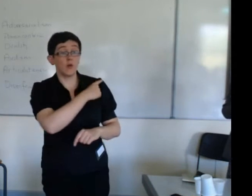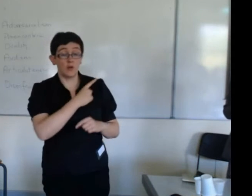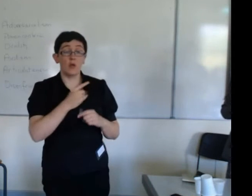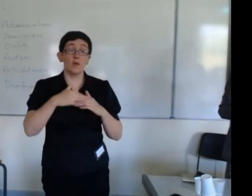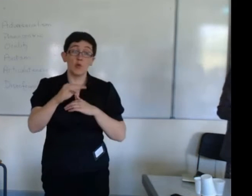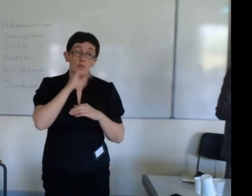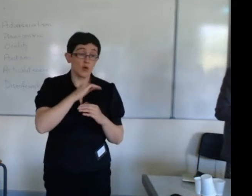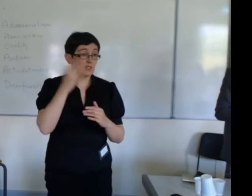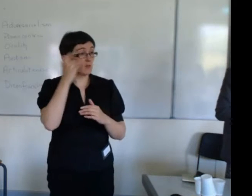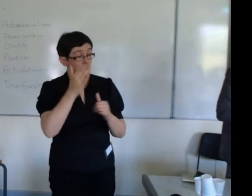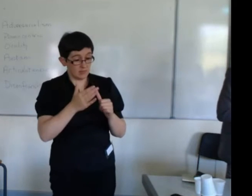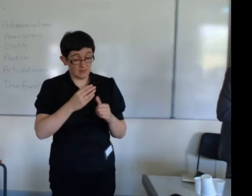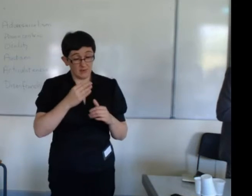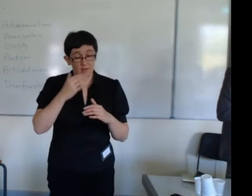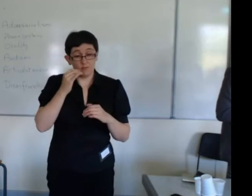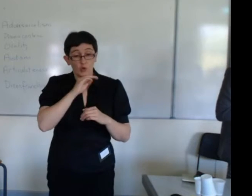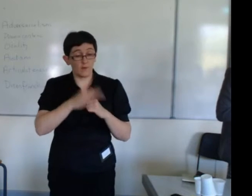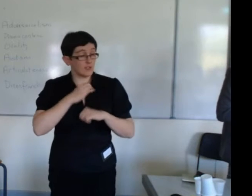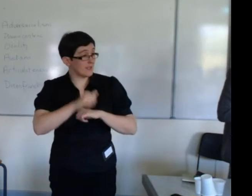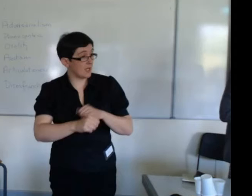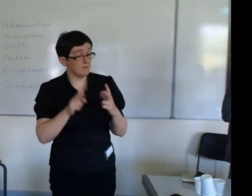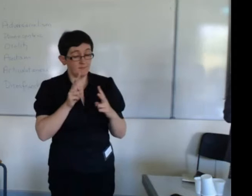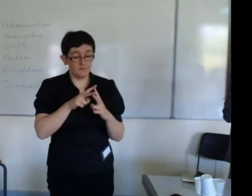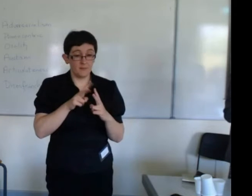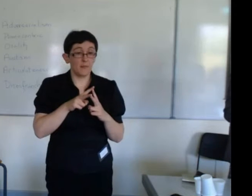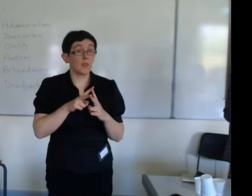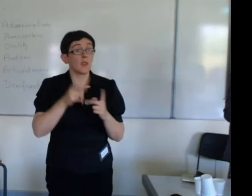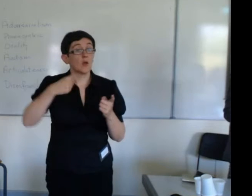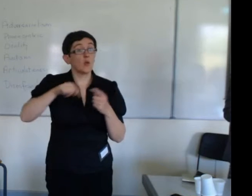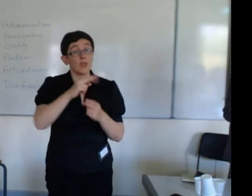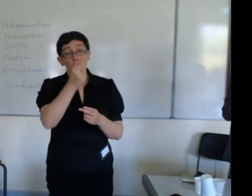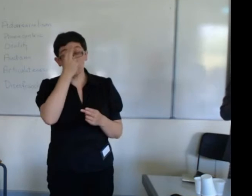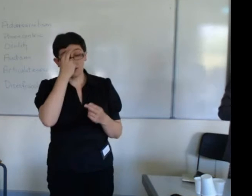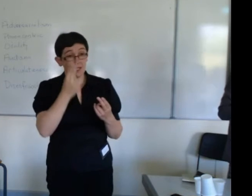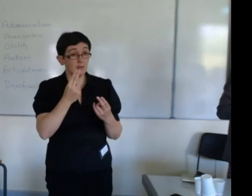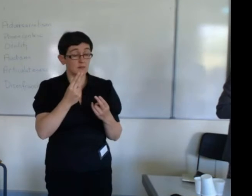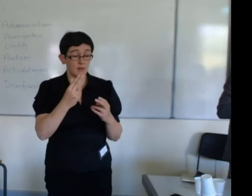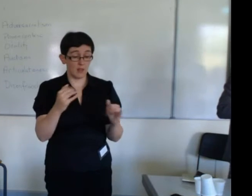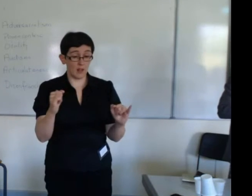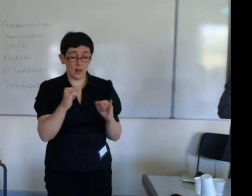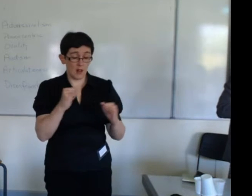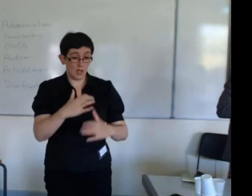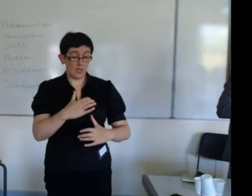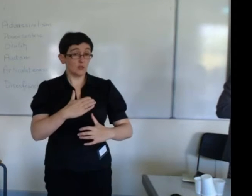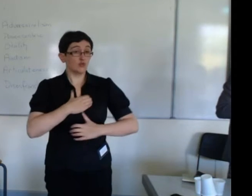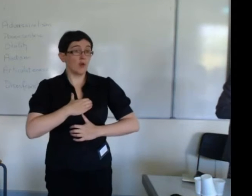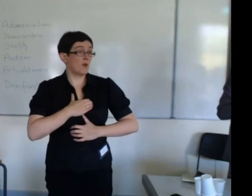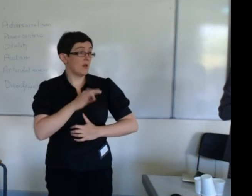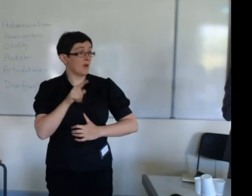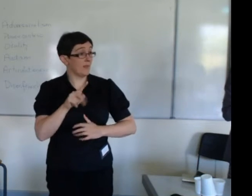pertinent for today, was that we understand the trauma of the violence, because we've